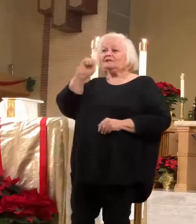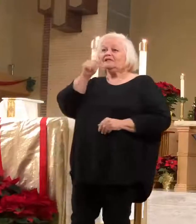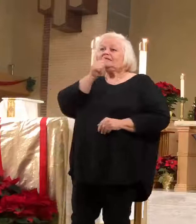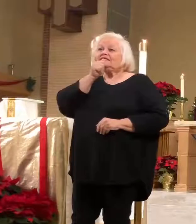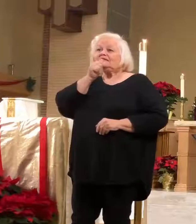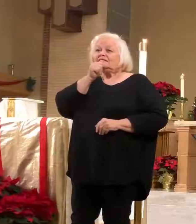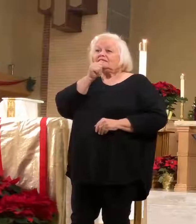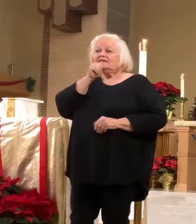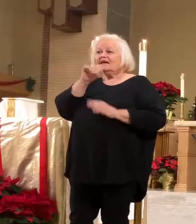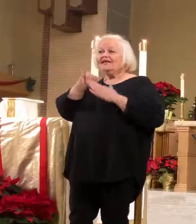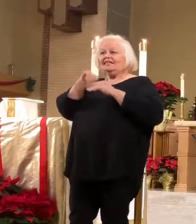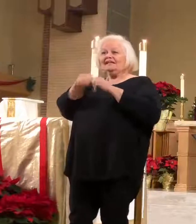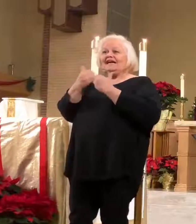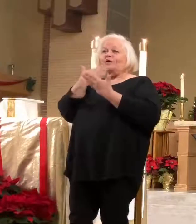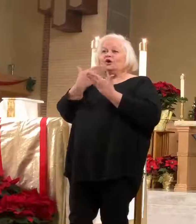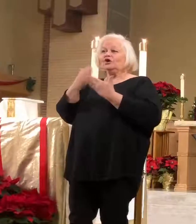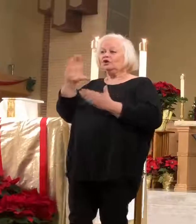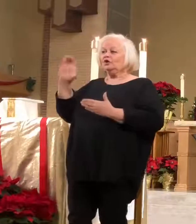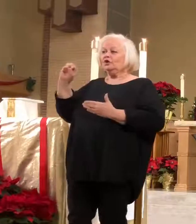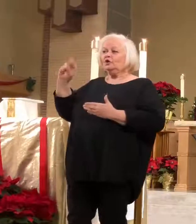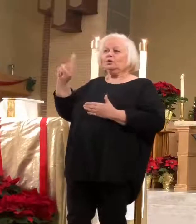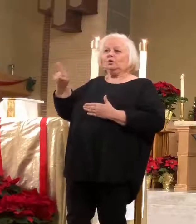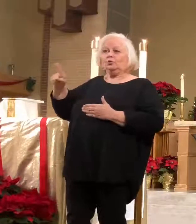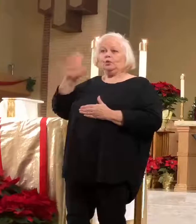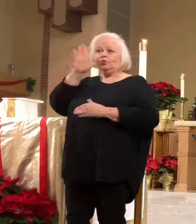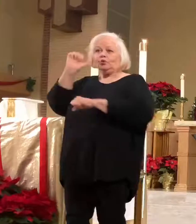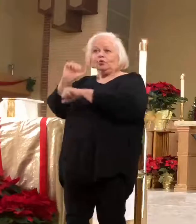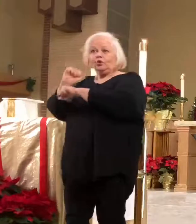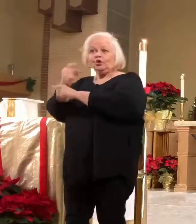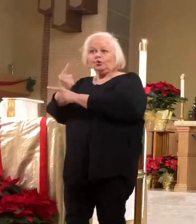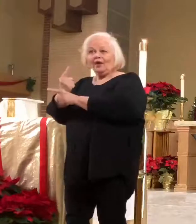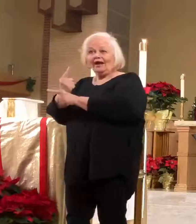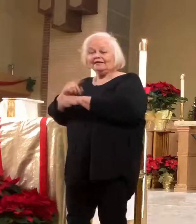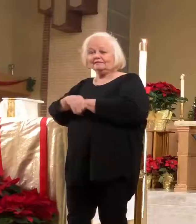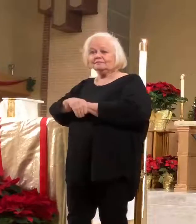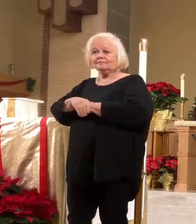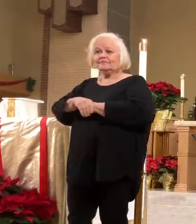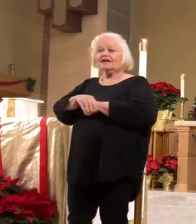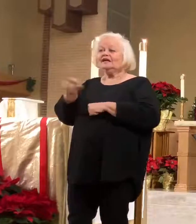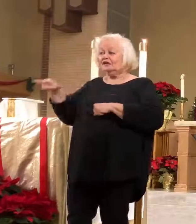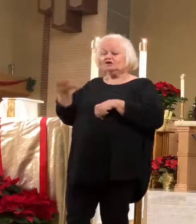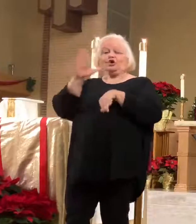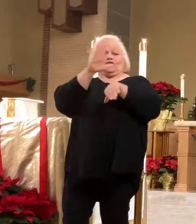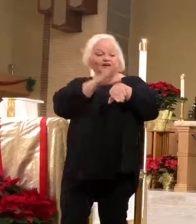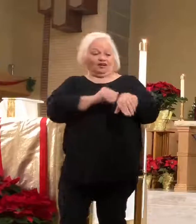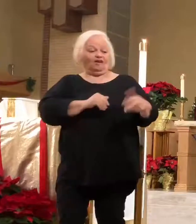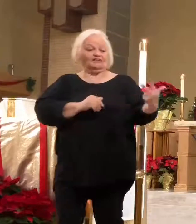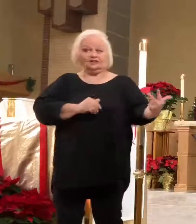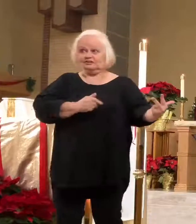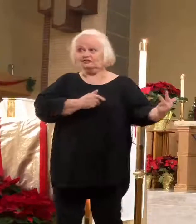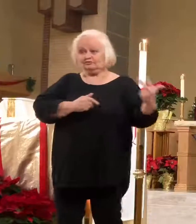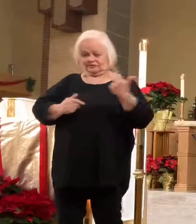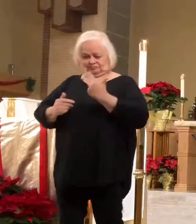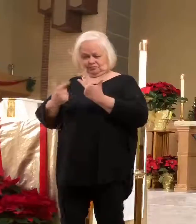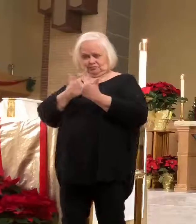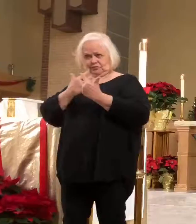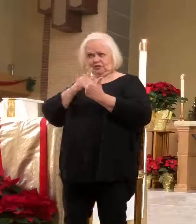how a good coup would work, right? Well, Herod calls the Magi to